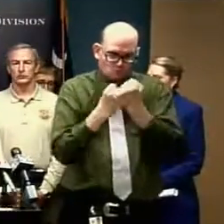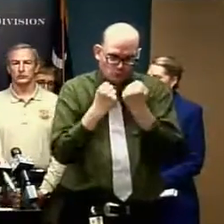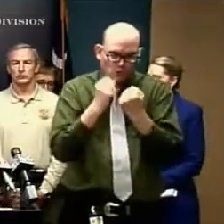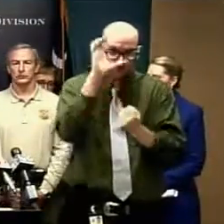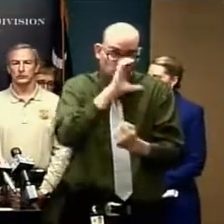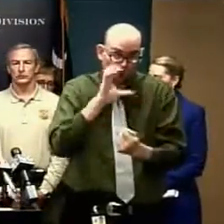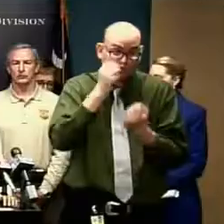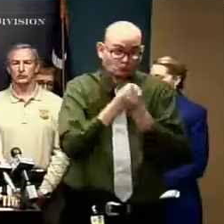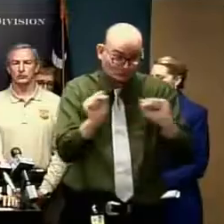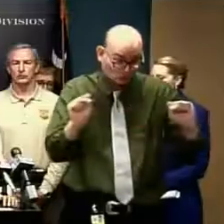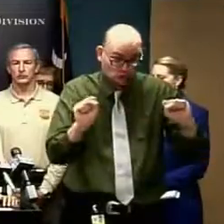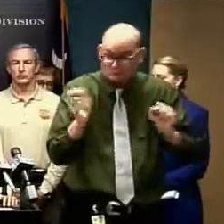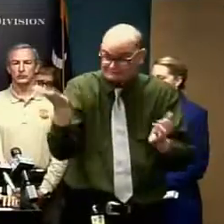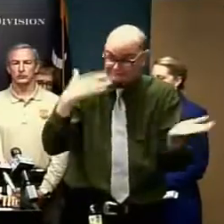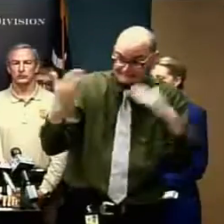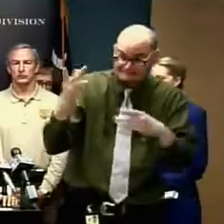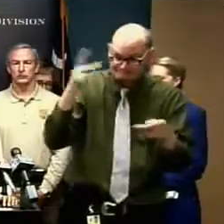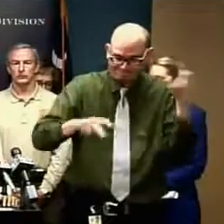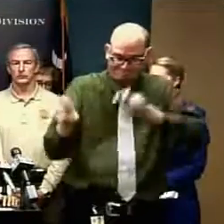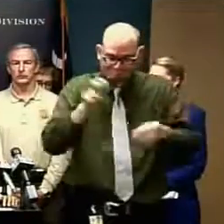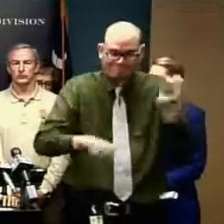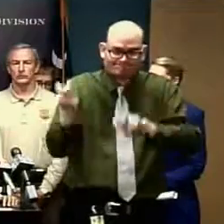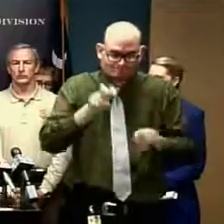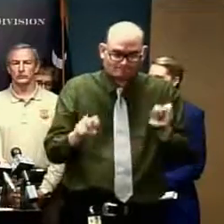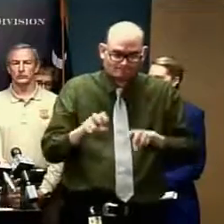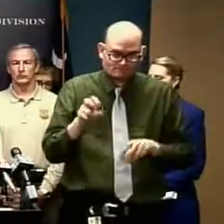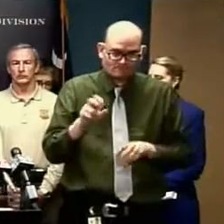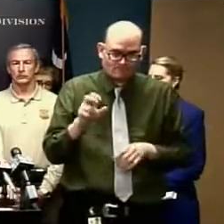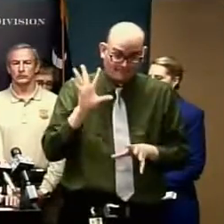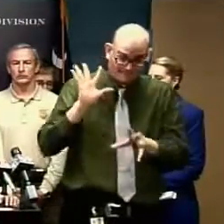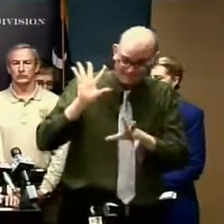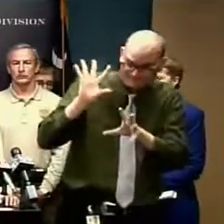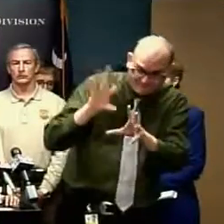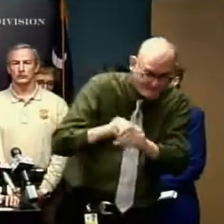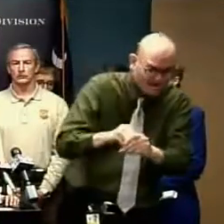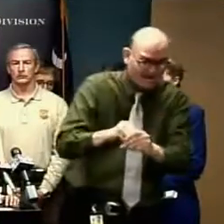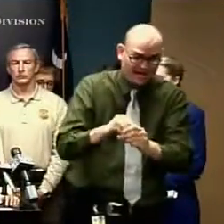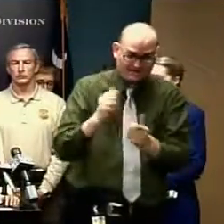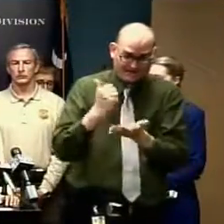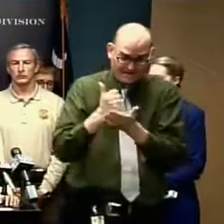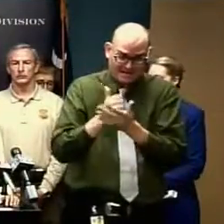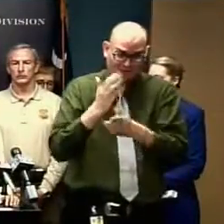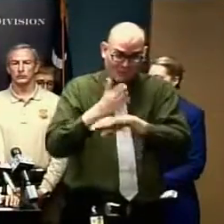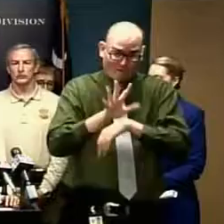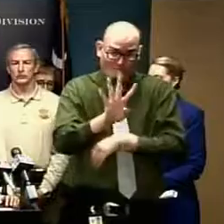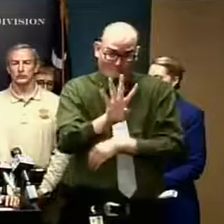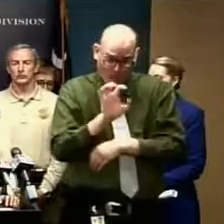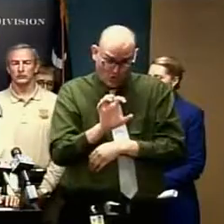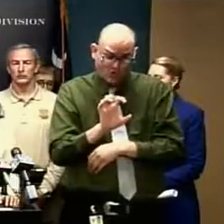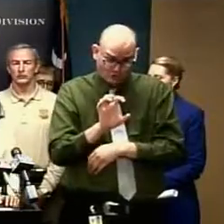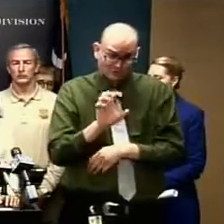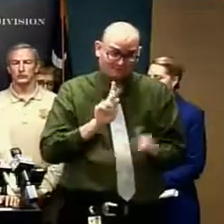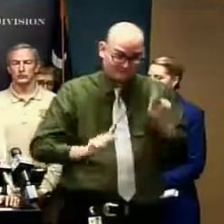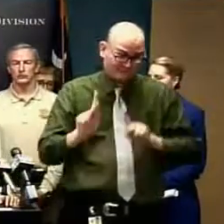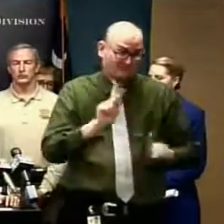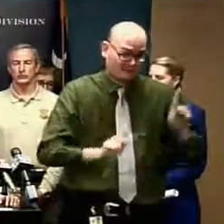involved. They have been involved in over 400 rescues and assisting with our other agencies. They are doing major